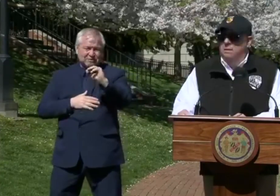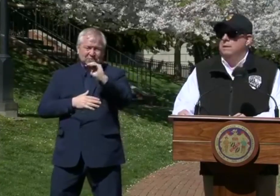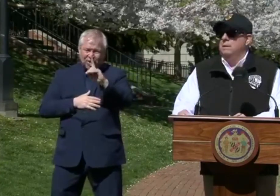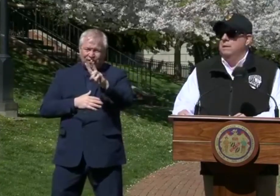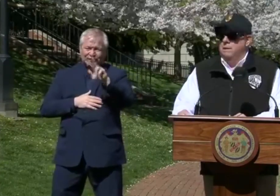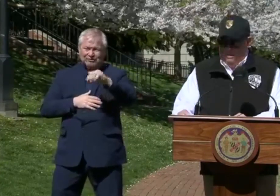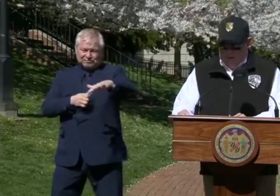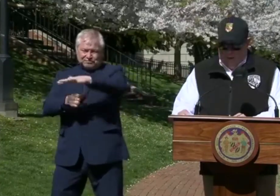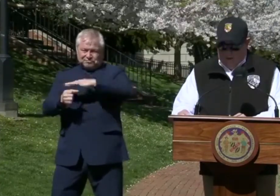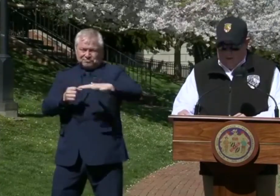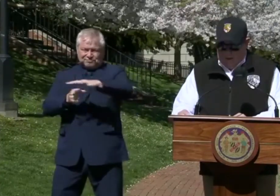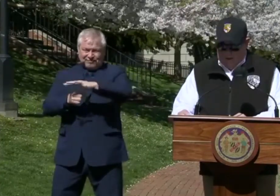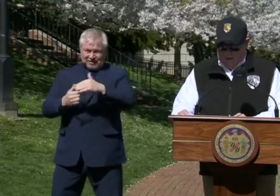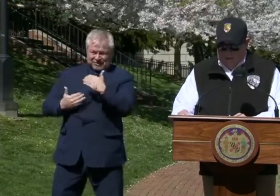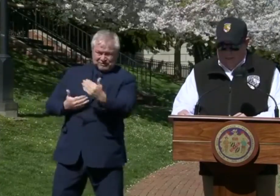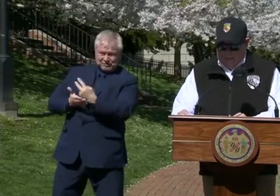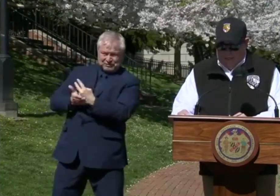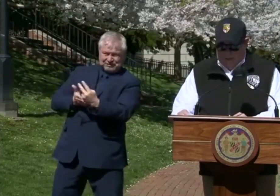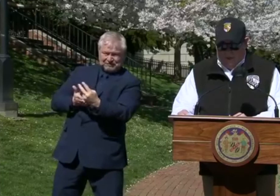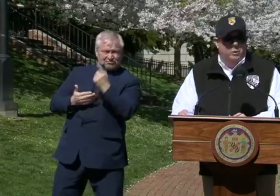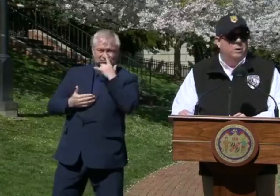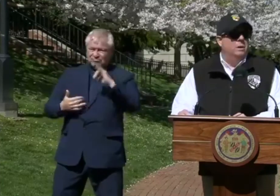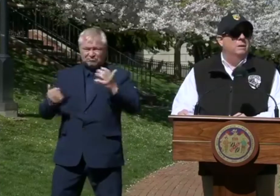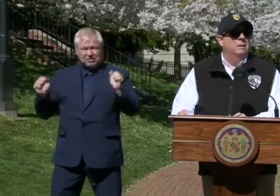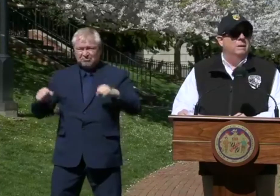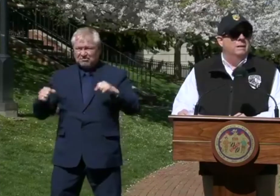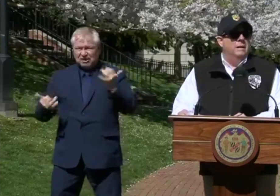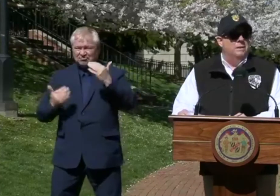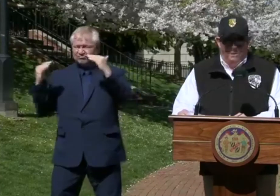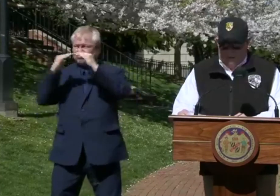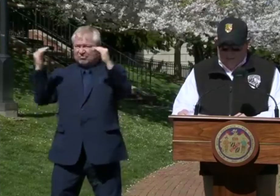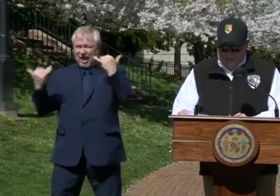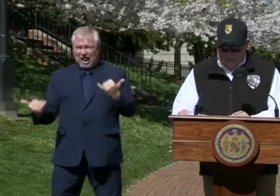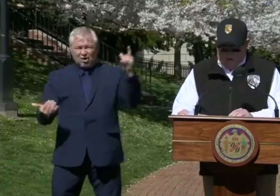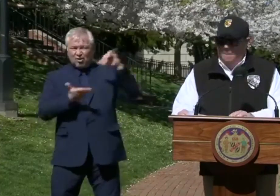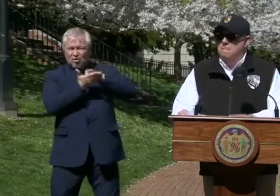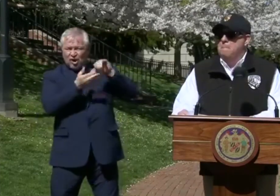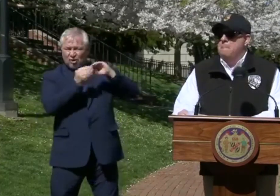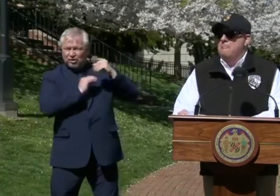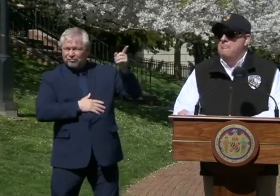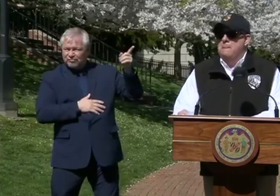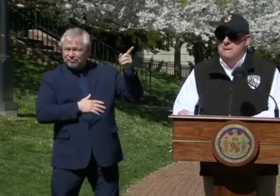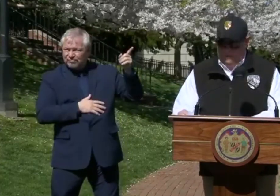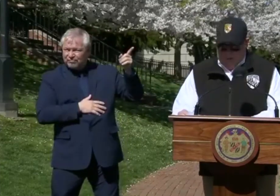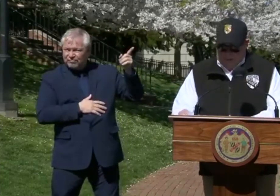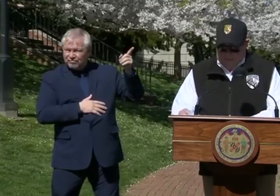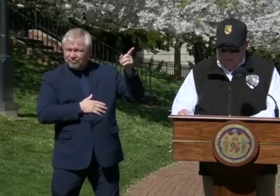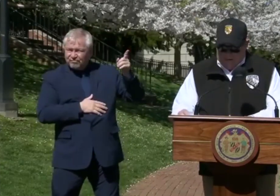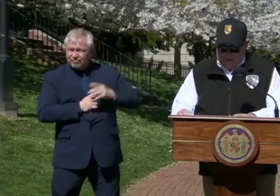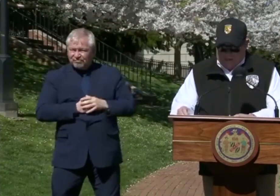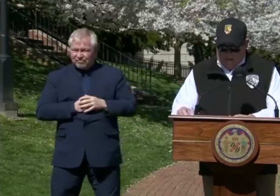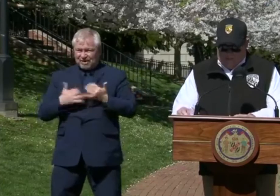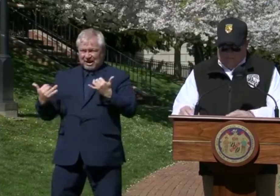areas could look like New York and the tri-state area. At